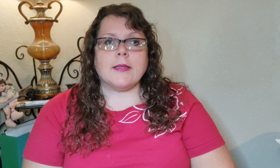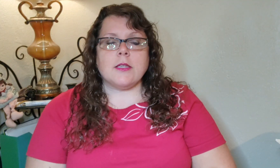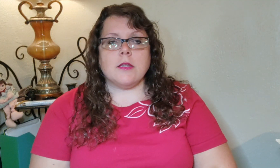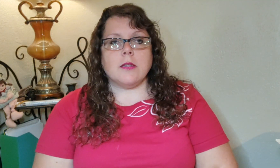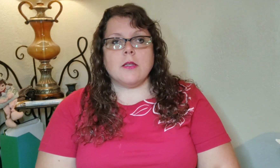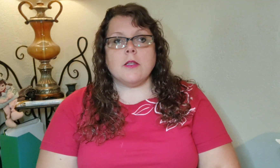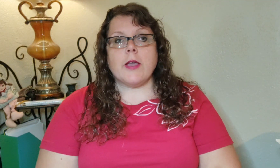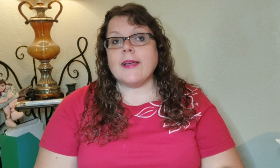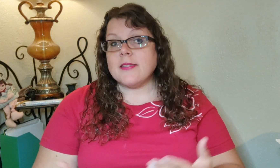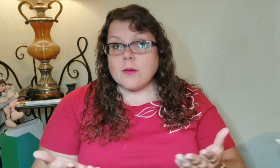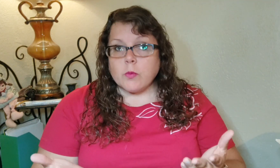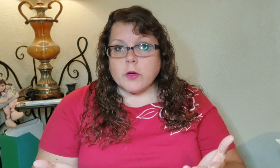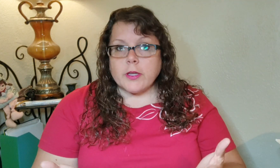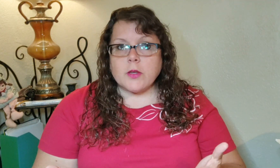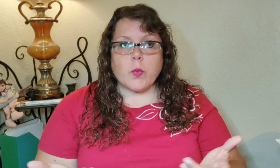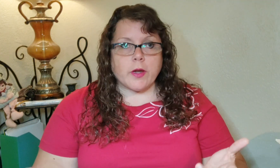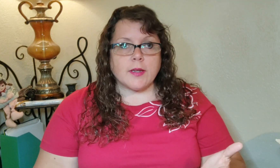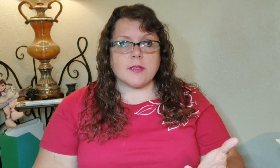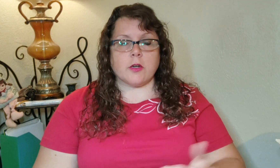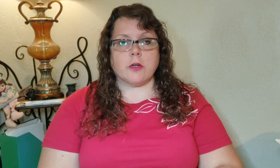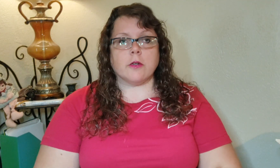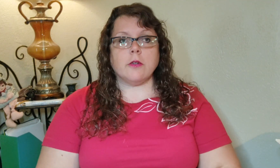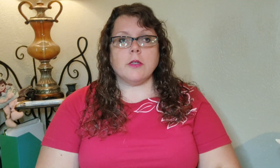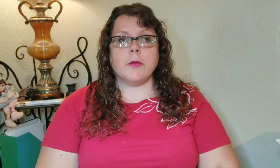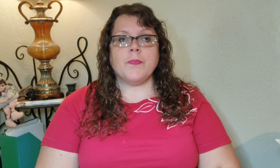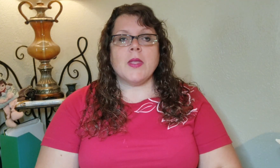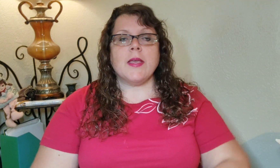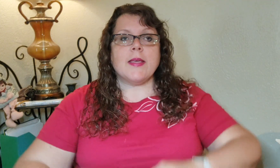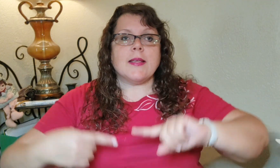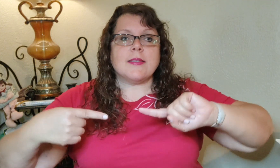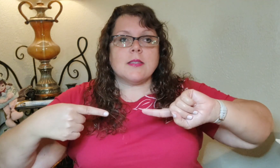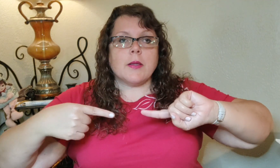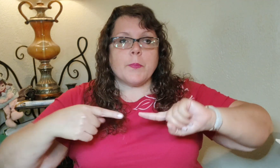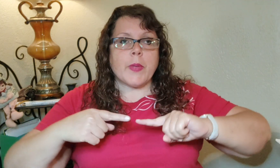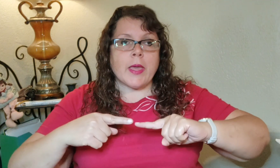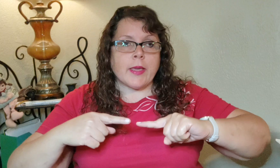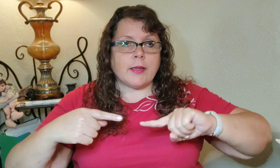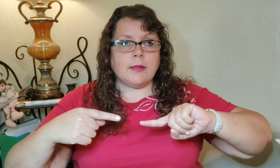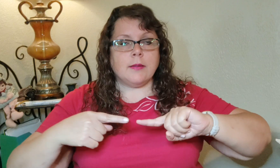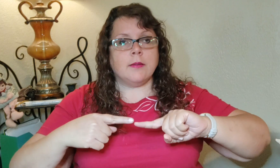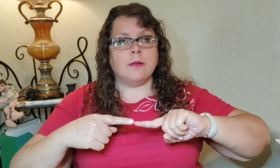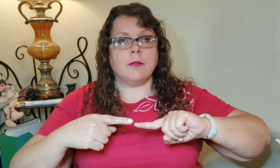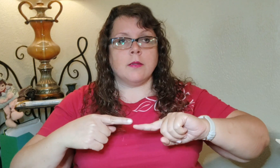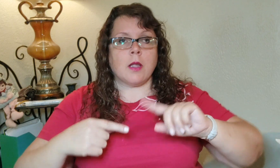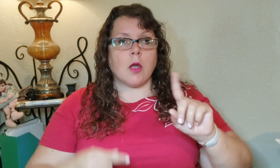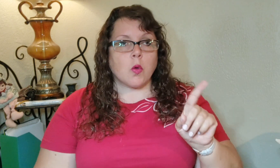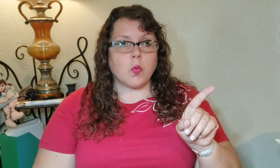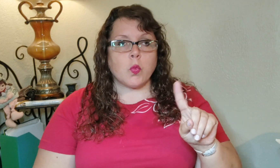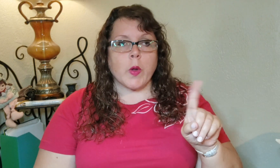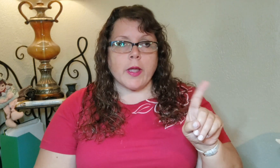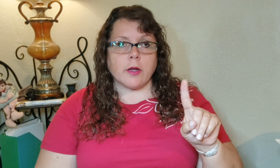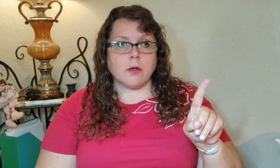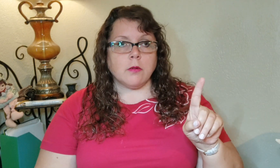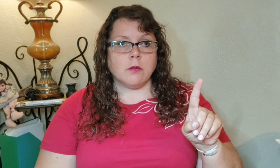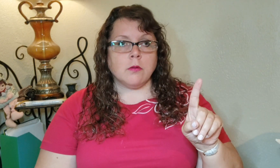And you ask someone, where does it hurt? It's pain, where,